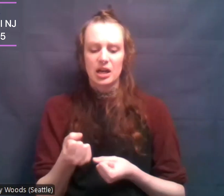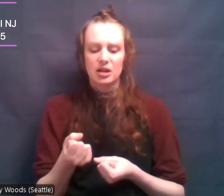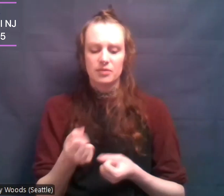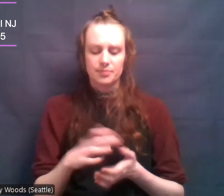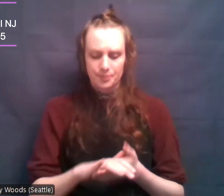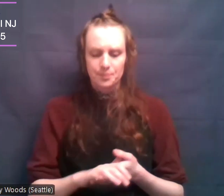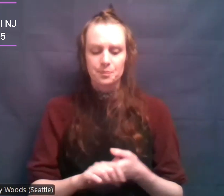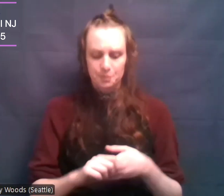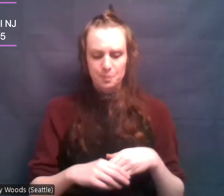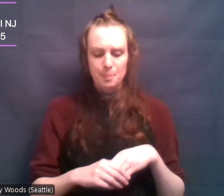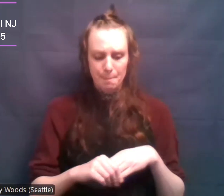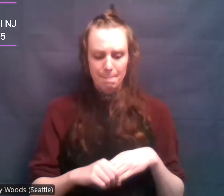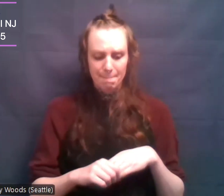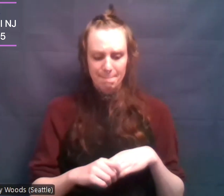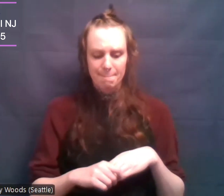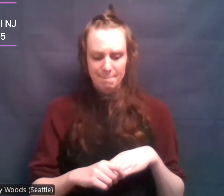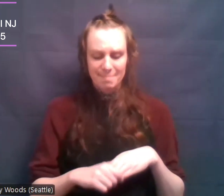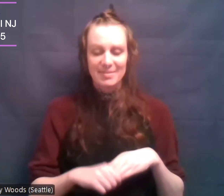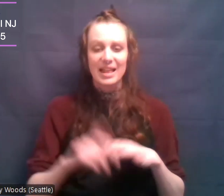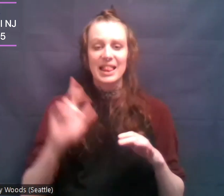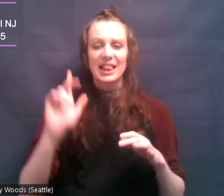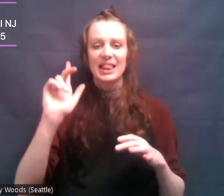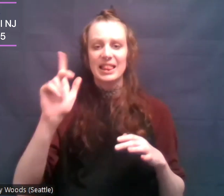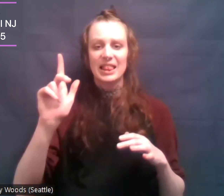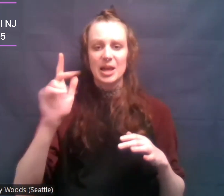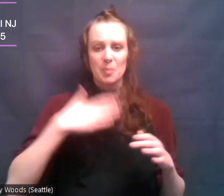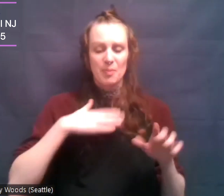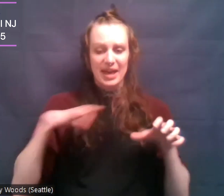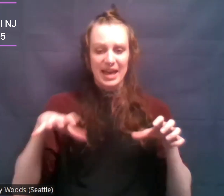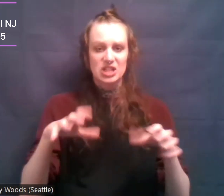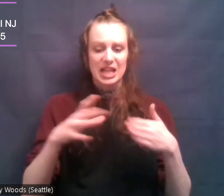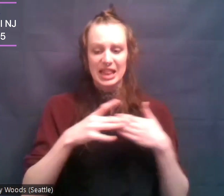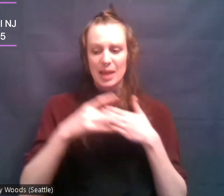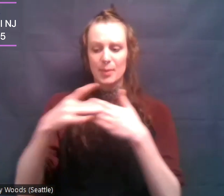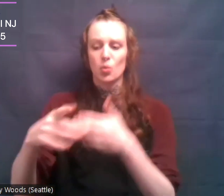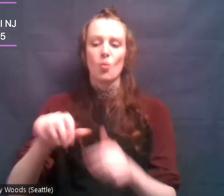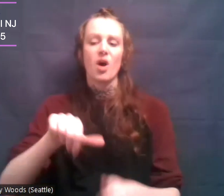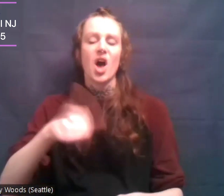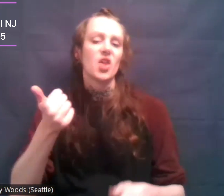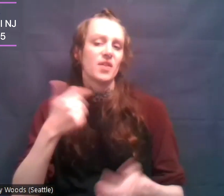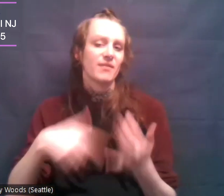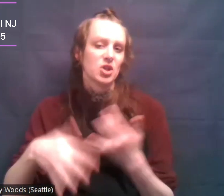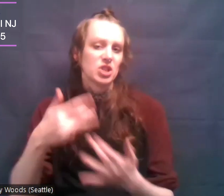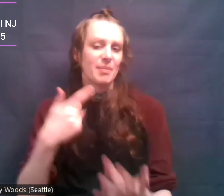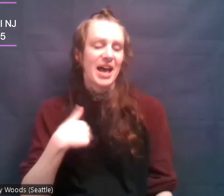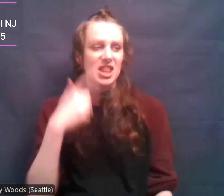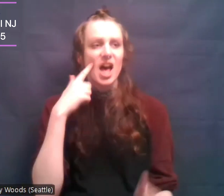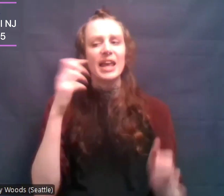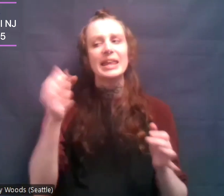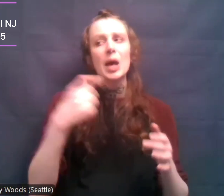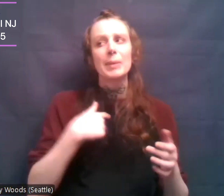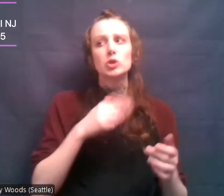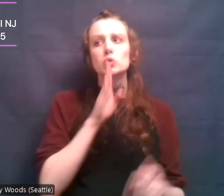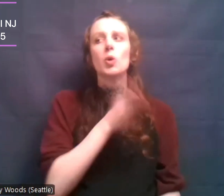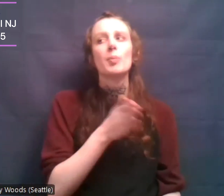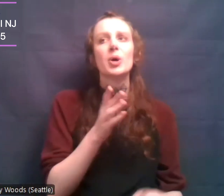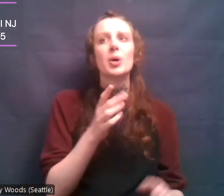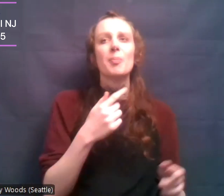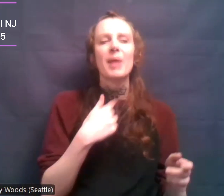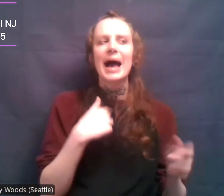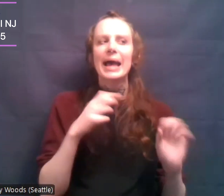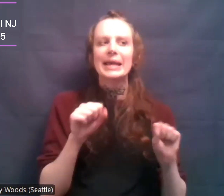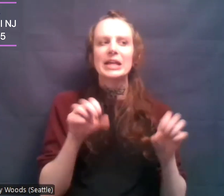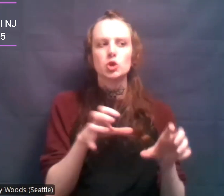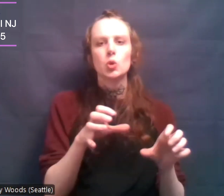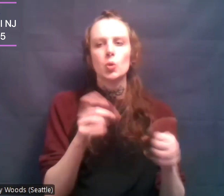like, because I was like, oh, I might be sober, but I can, do this or I can do that. And it was all my alcoholism just being